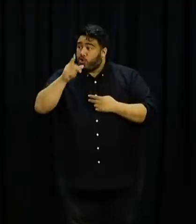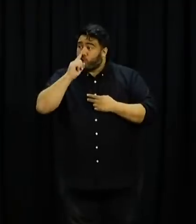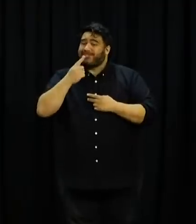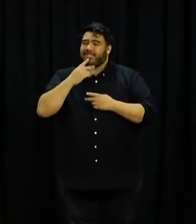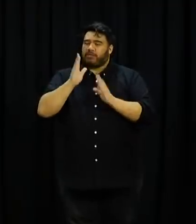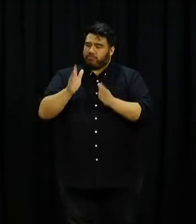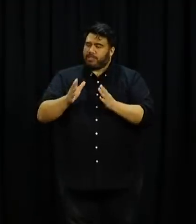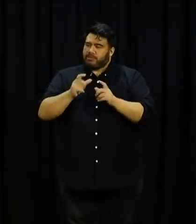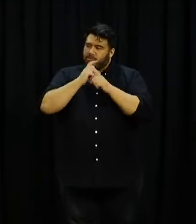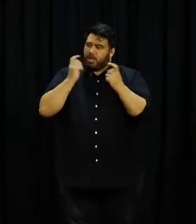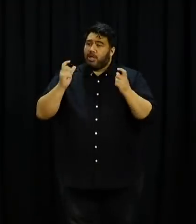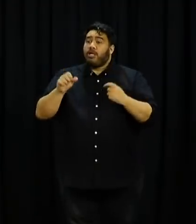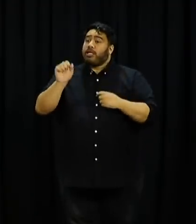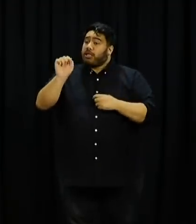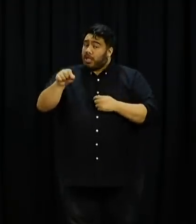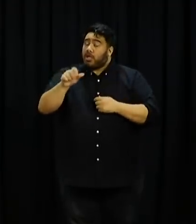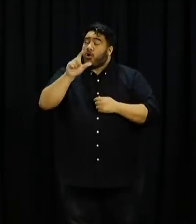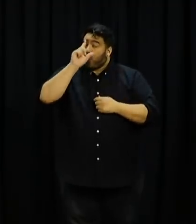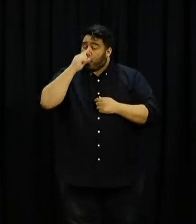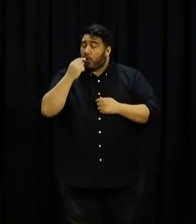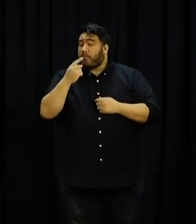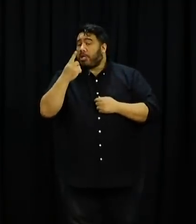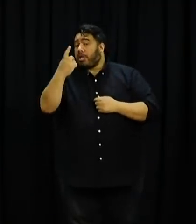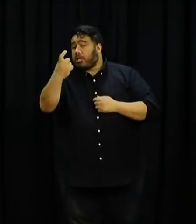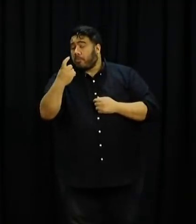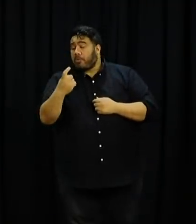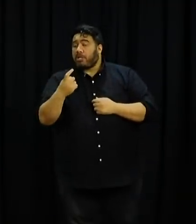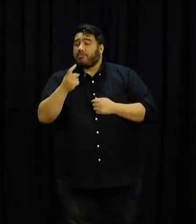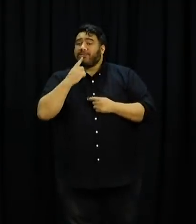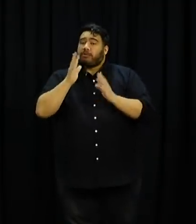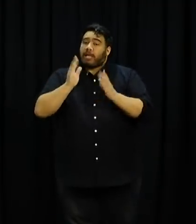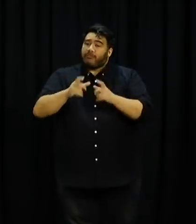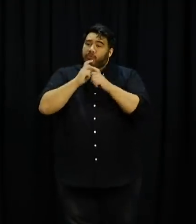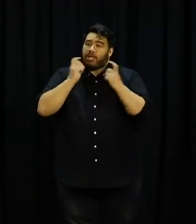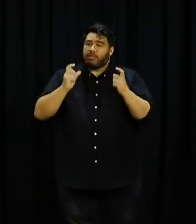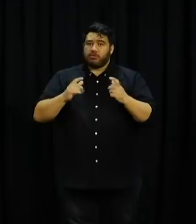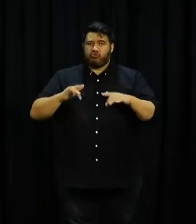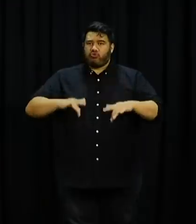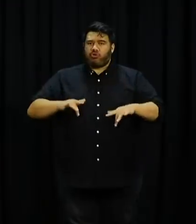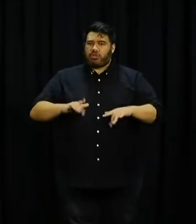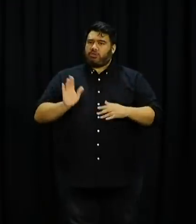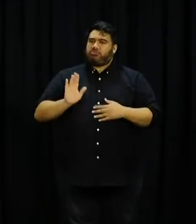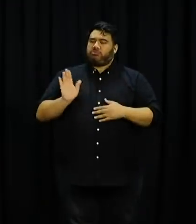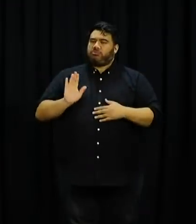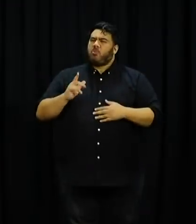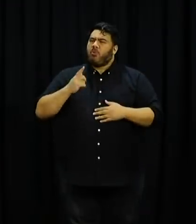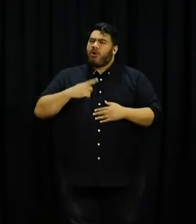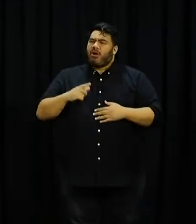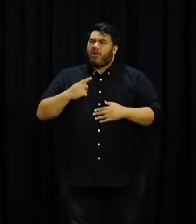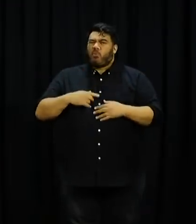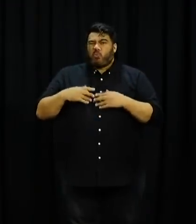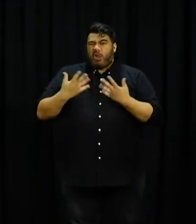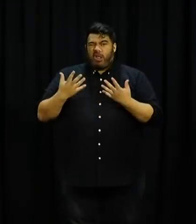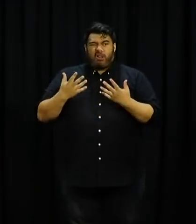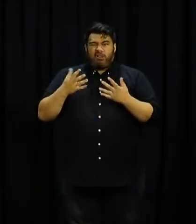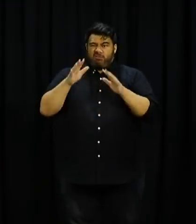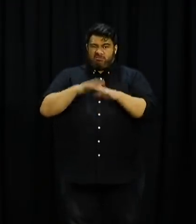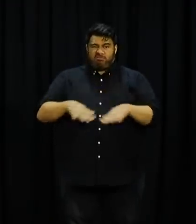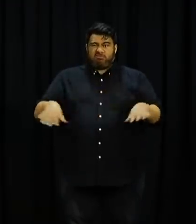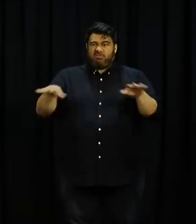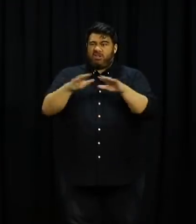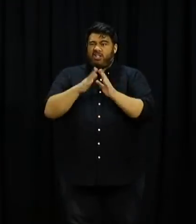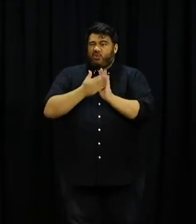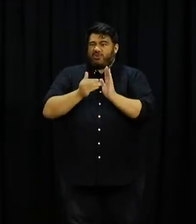could still see mandated mask use. We haven't done that as yet. One of our concerns is that not everyone will